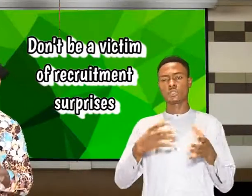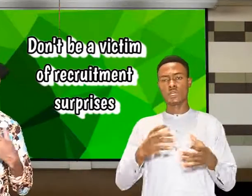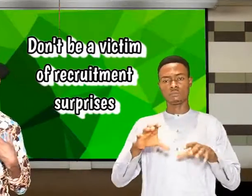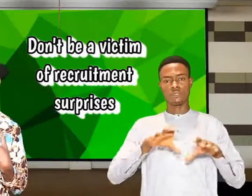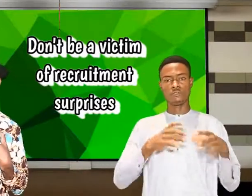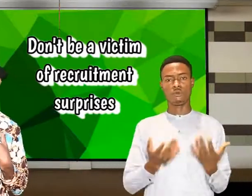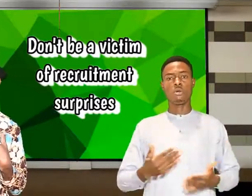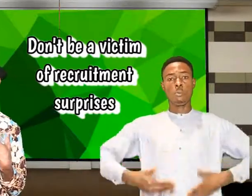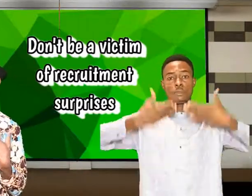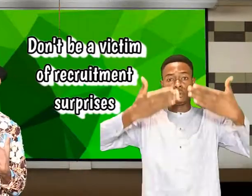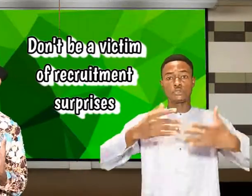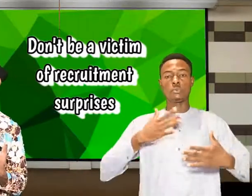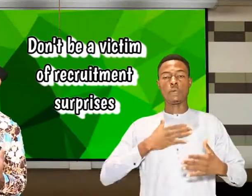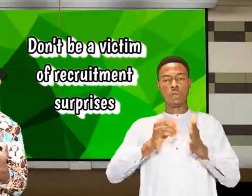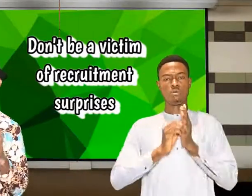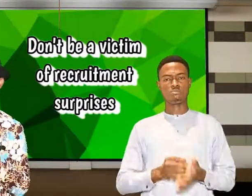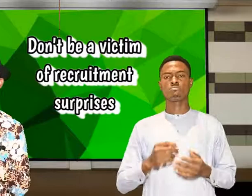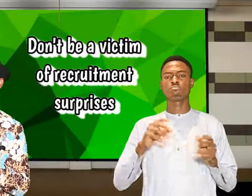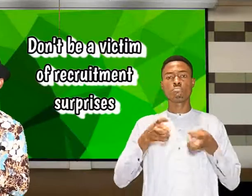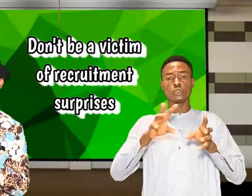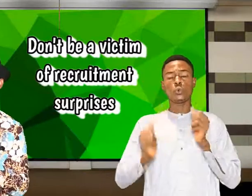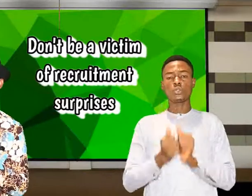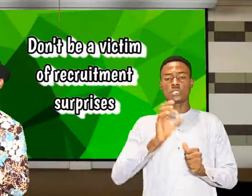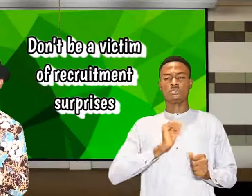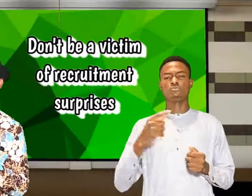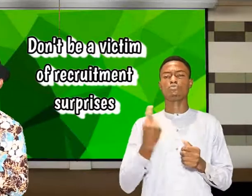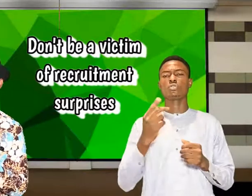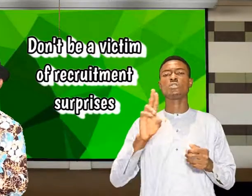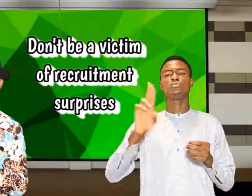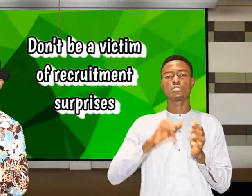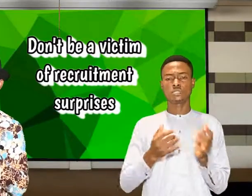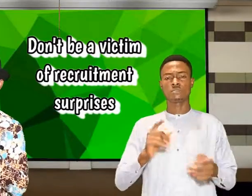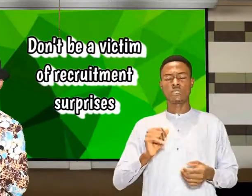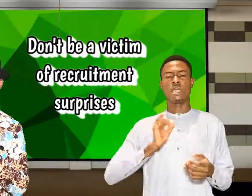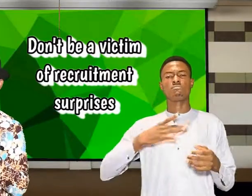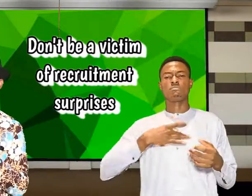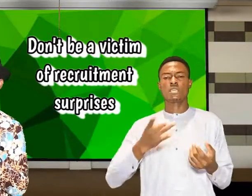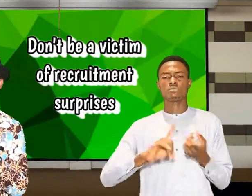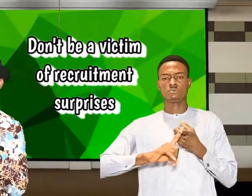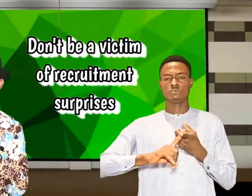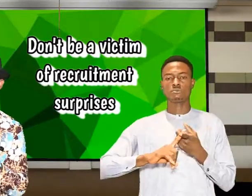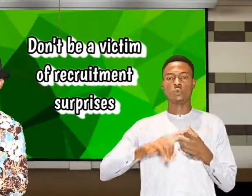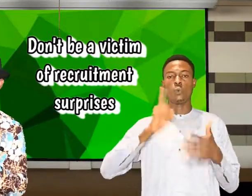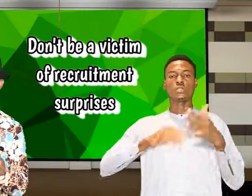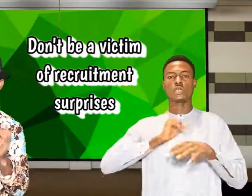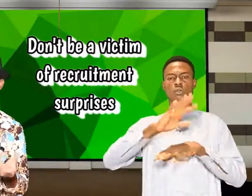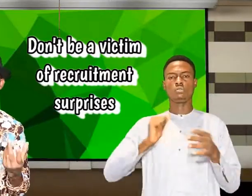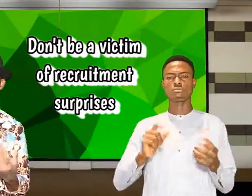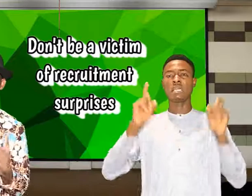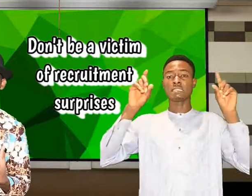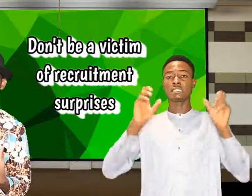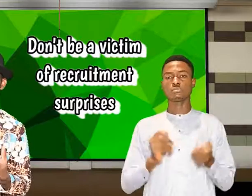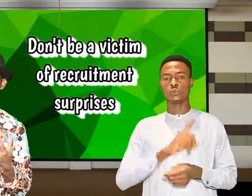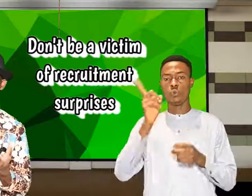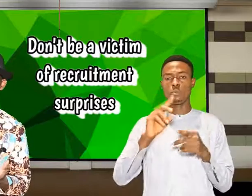presentation. My own method, mostly I like using, when I have group interview, I rather prefer to do what I call an assessment, where